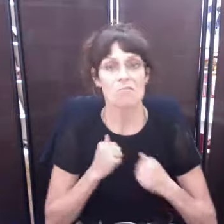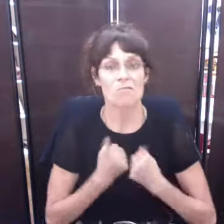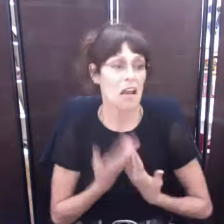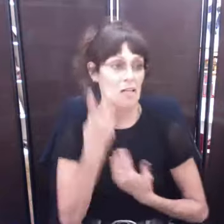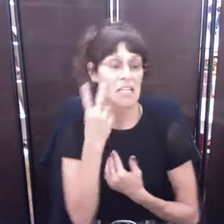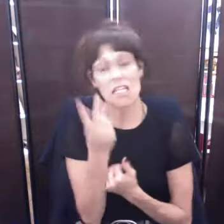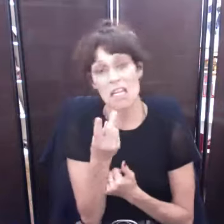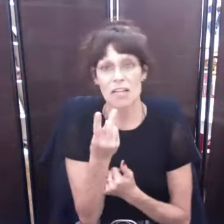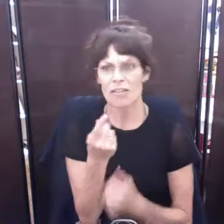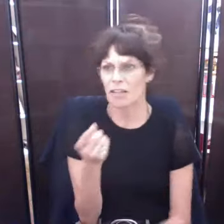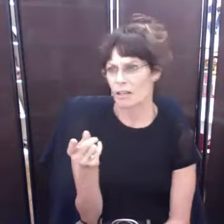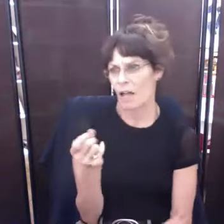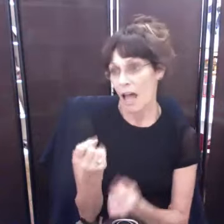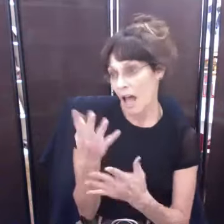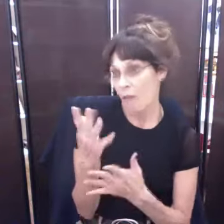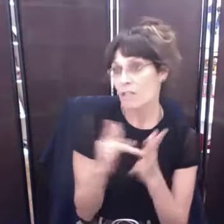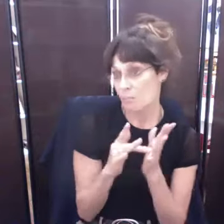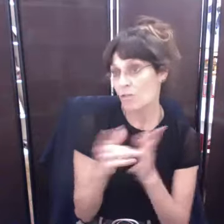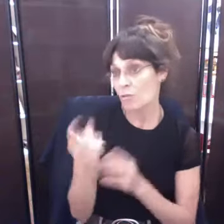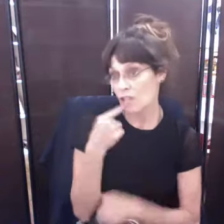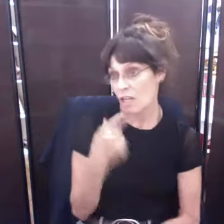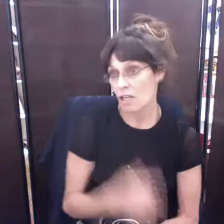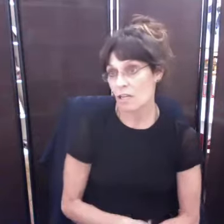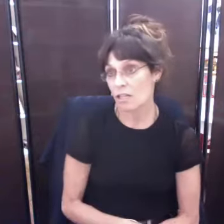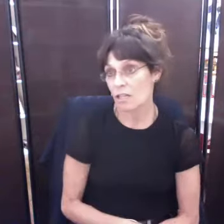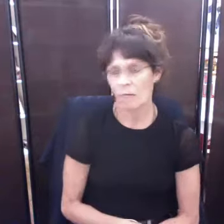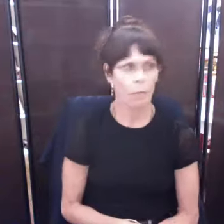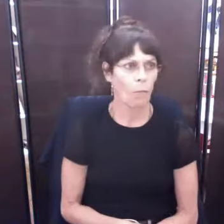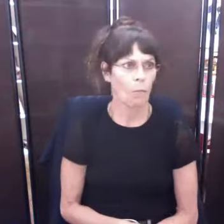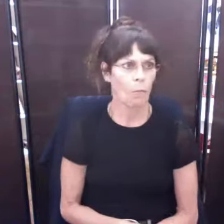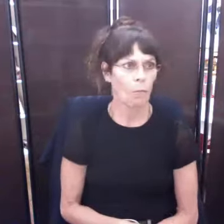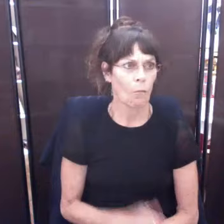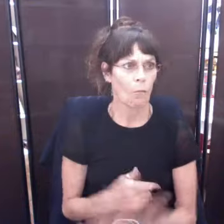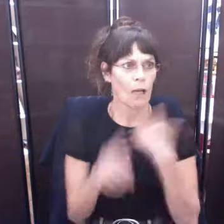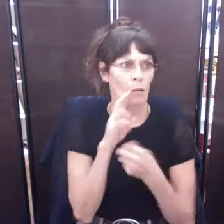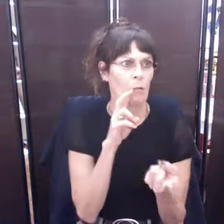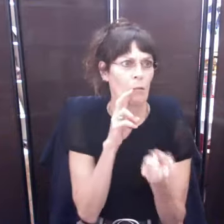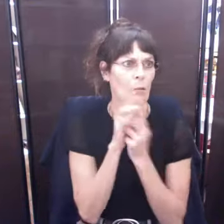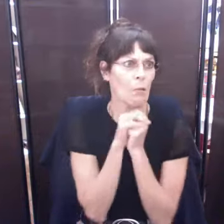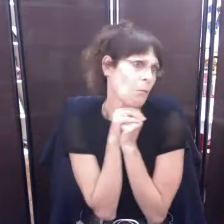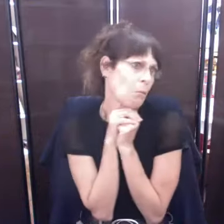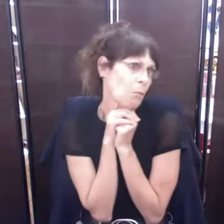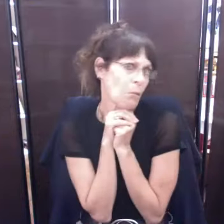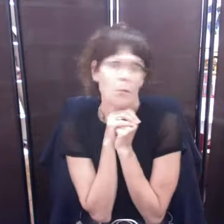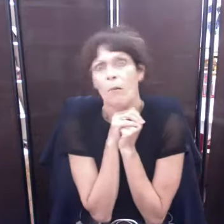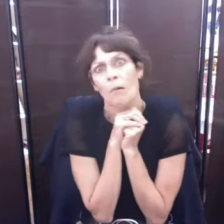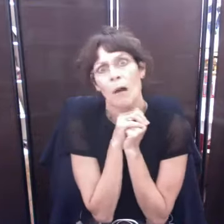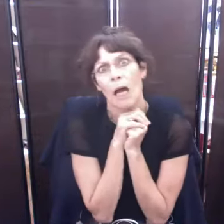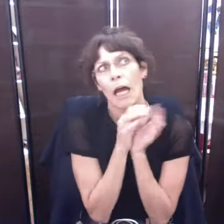And she goes, how many pills did you take, Tina? Oh, what? I said, I took the pills. Did you take all of